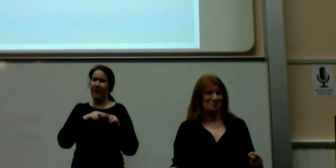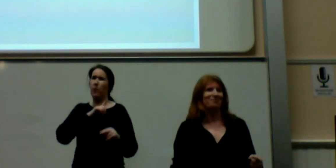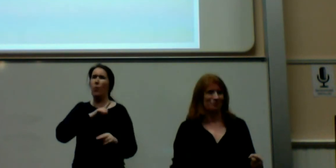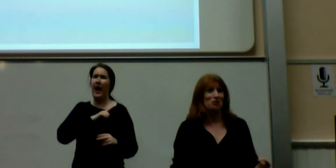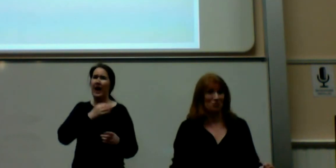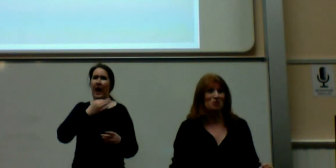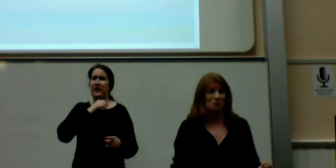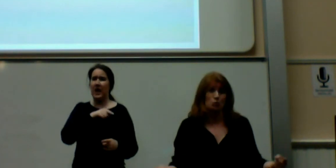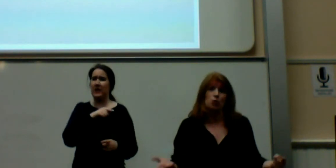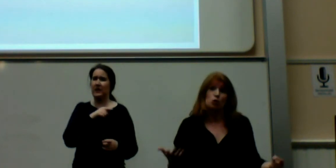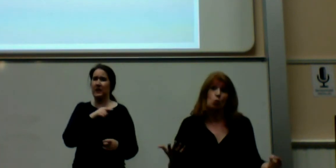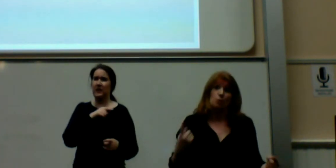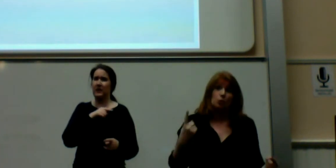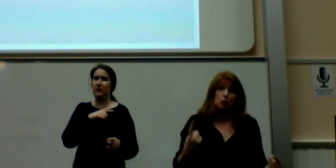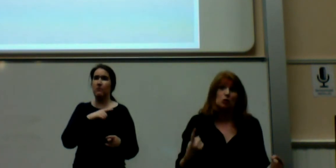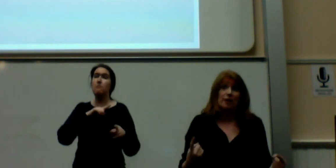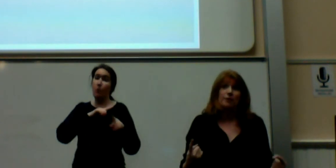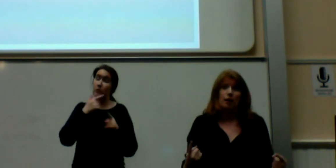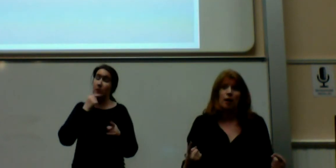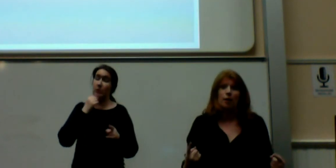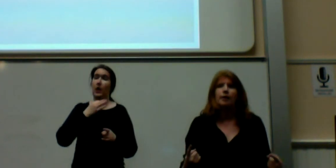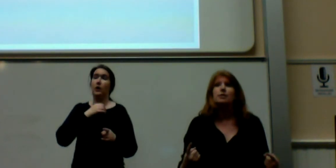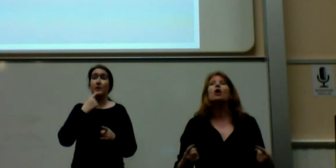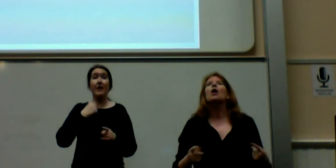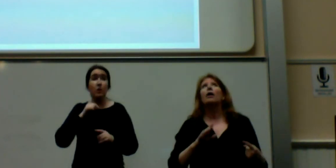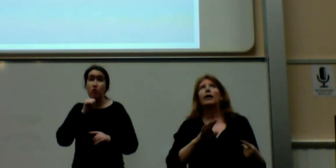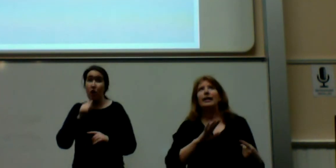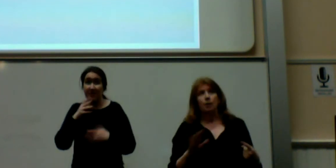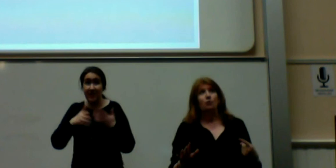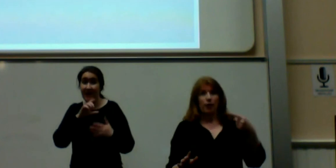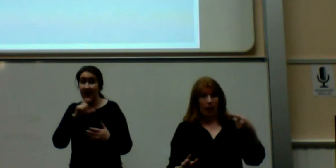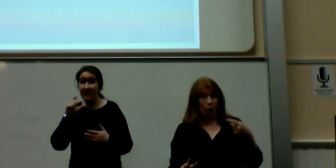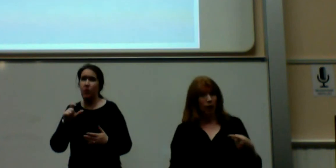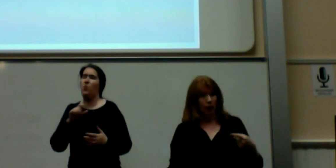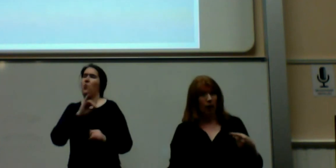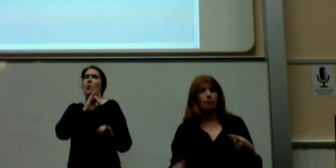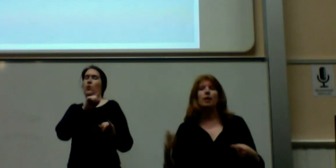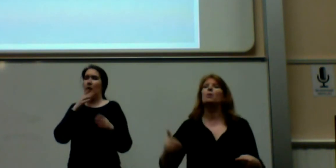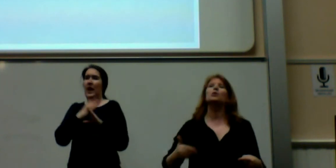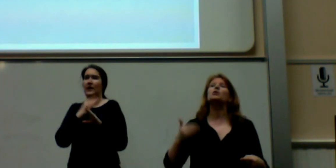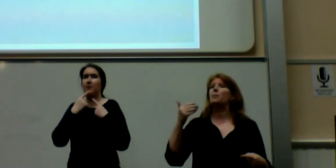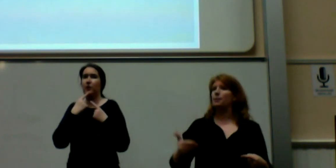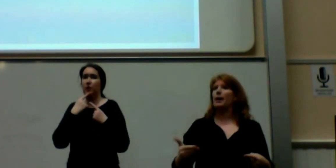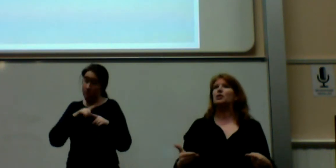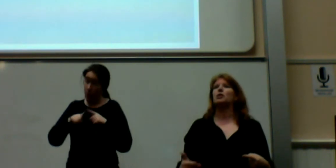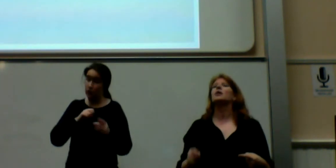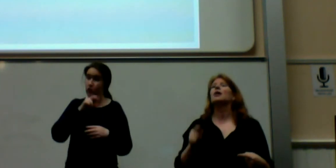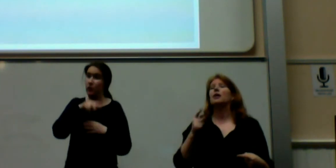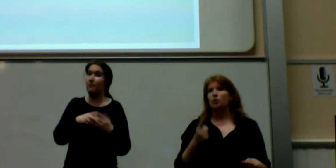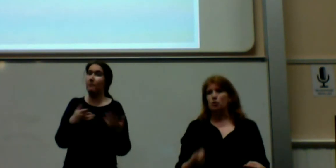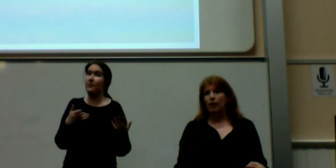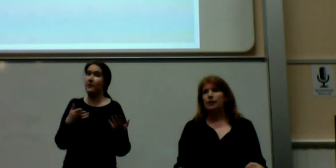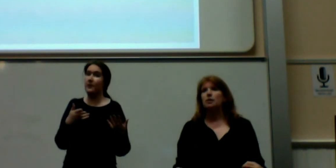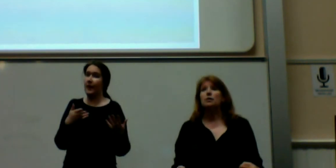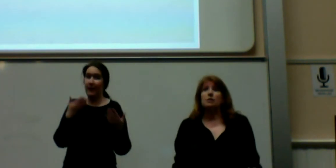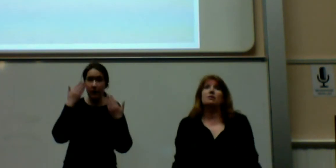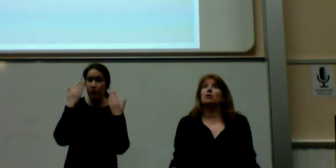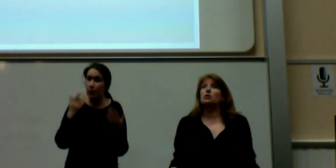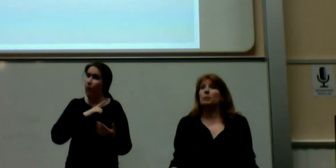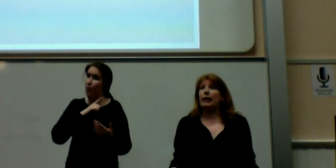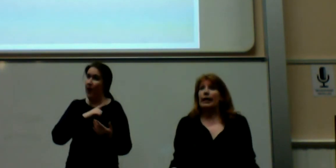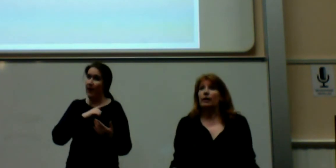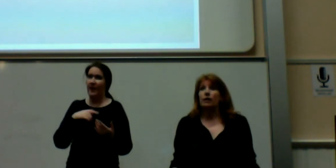coming from, was the one person who made that comment. Except for that one comment, most people imagined